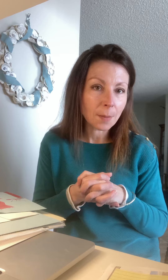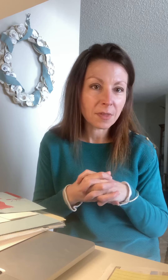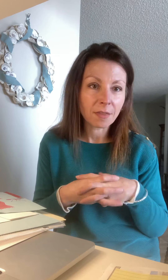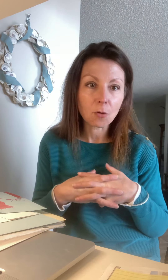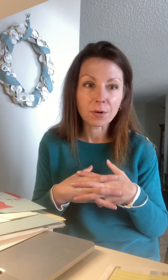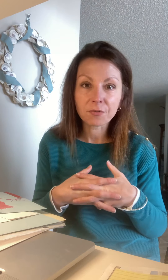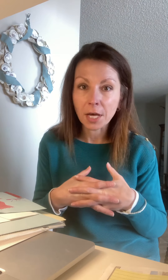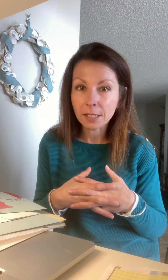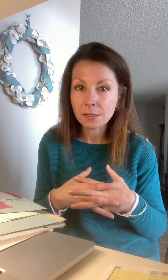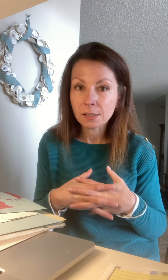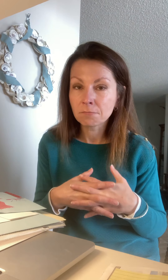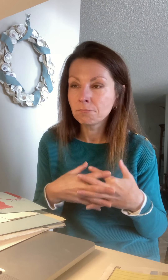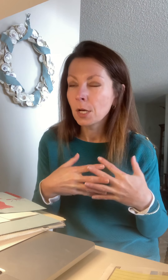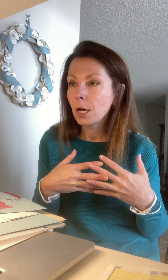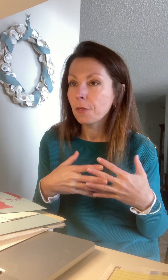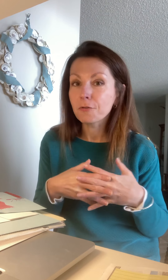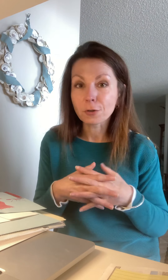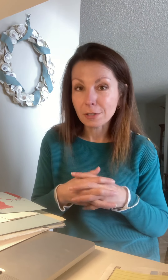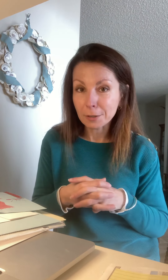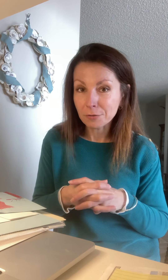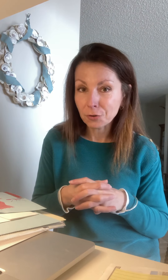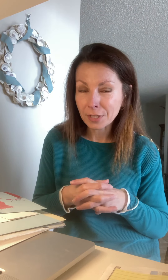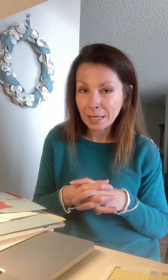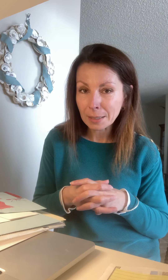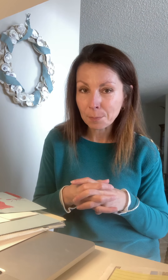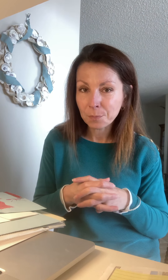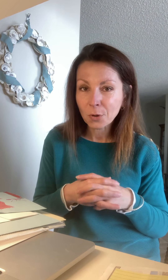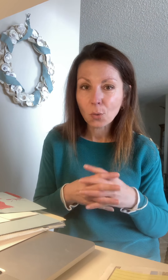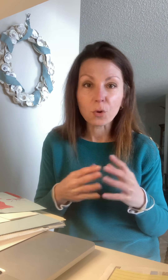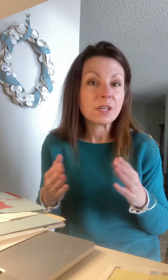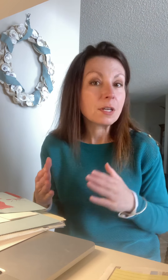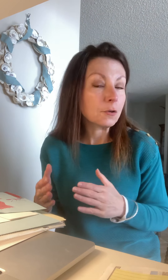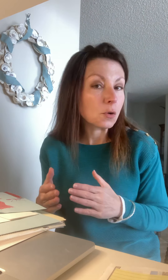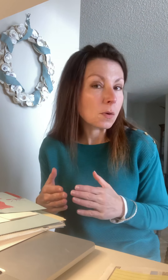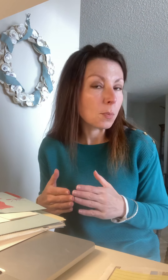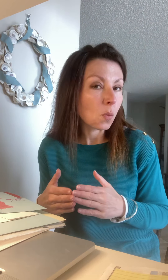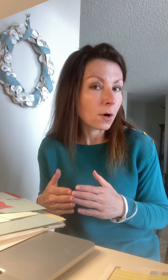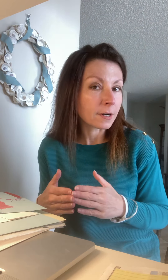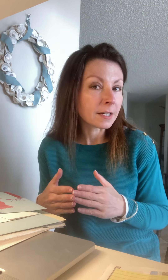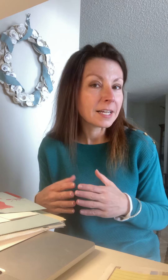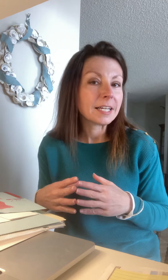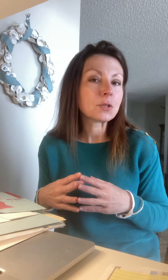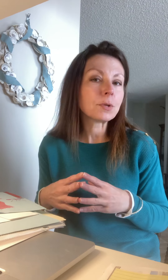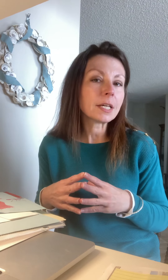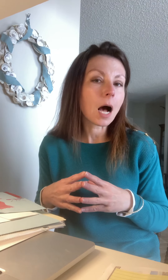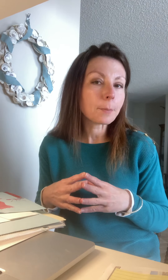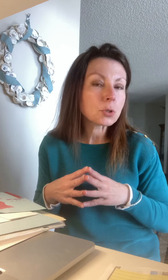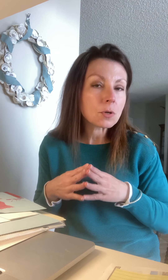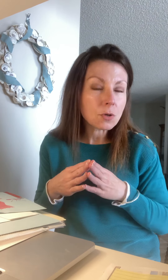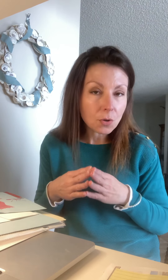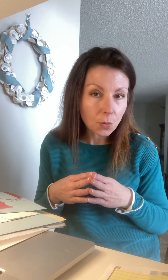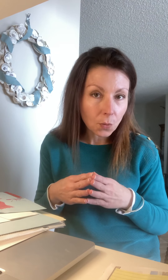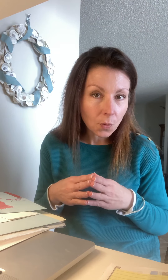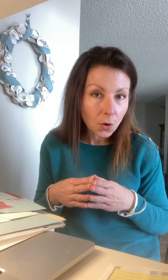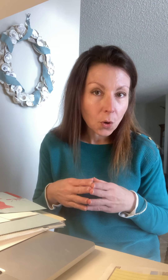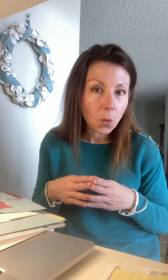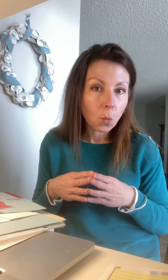something that reflects the first letter of your name or the year you were born. It's really up to you